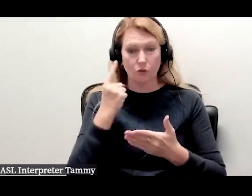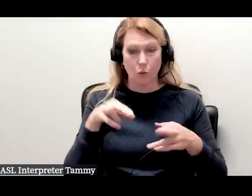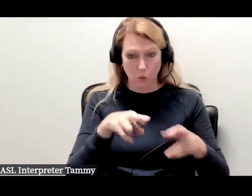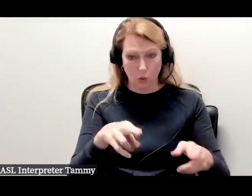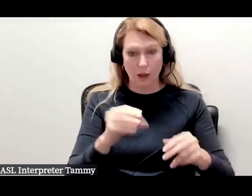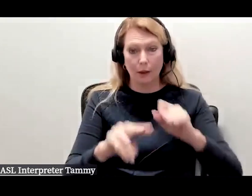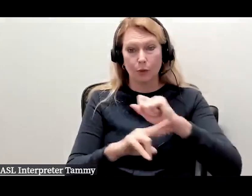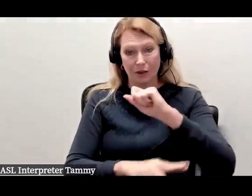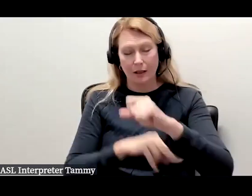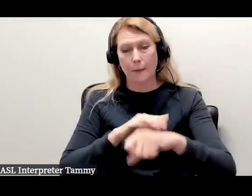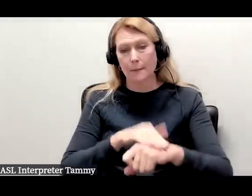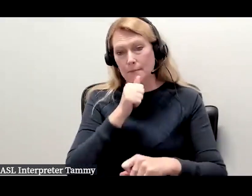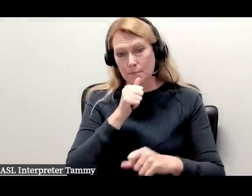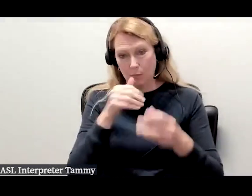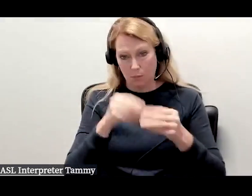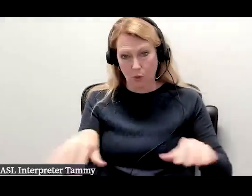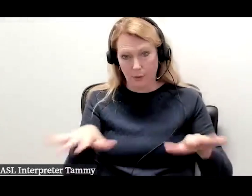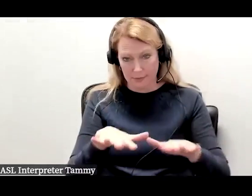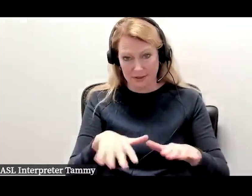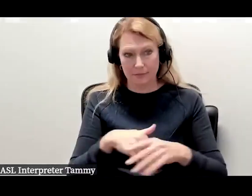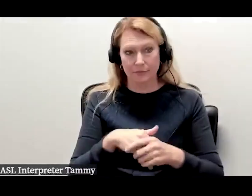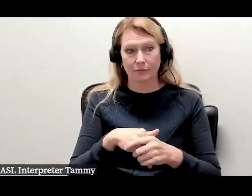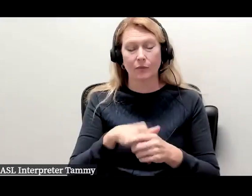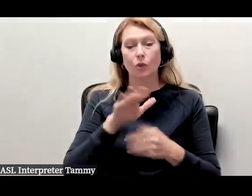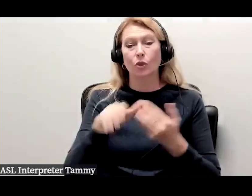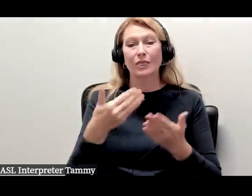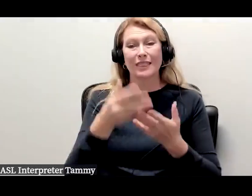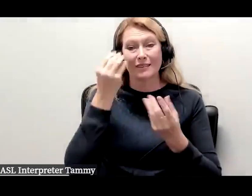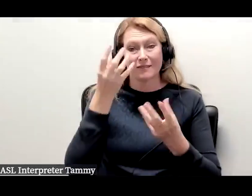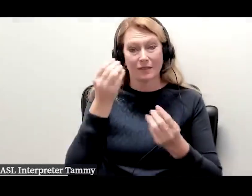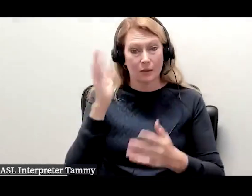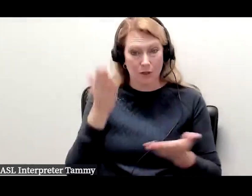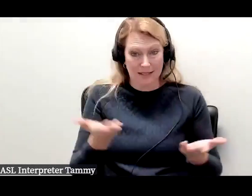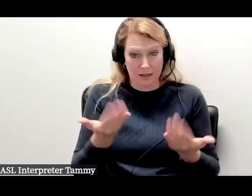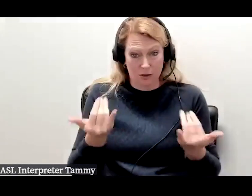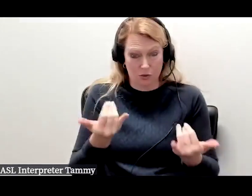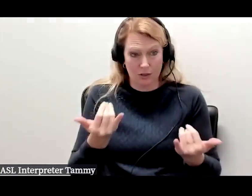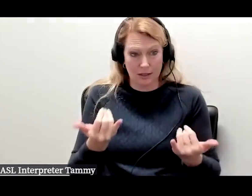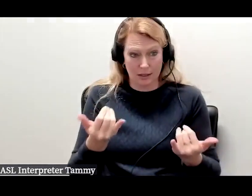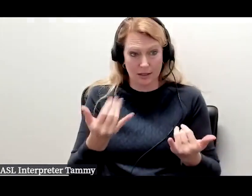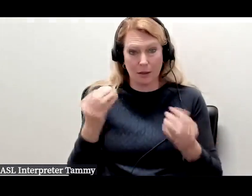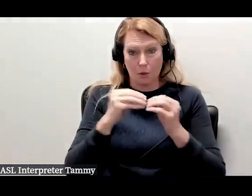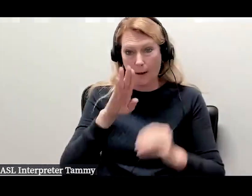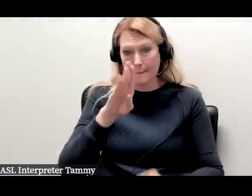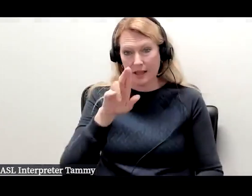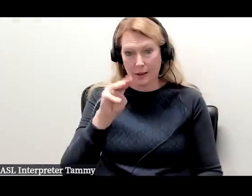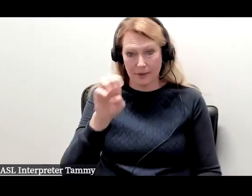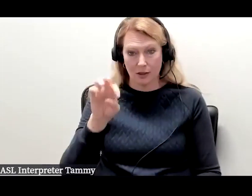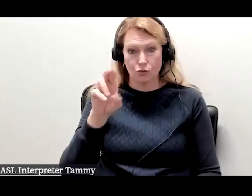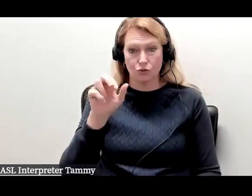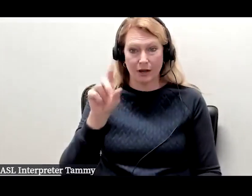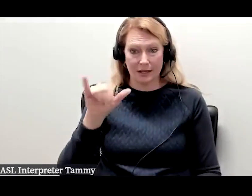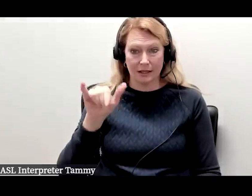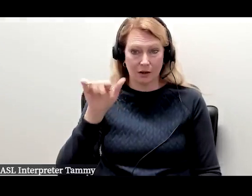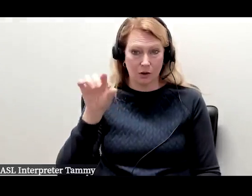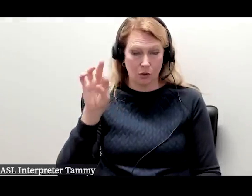bridges on private property. You can find all the information presented here today and more at buncomready.org, or you can